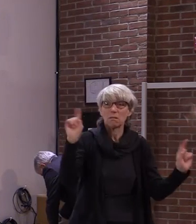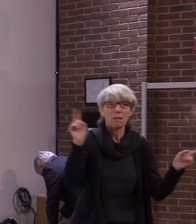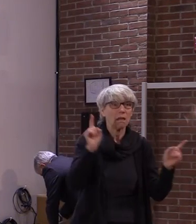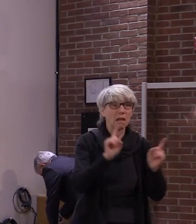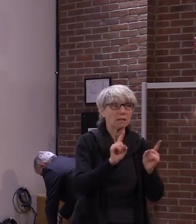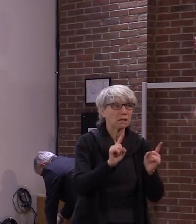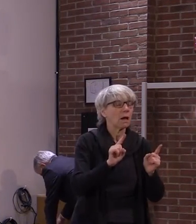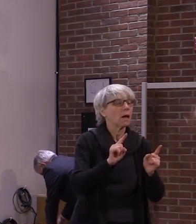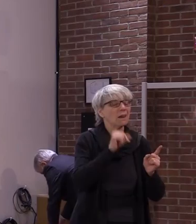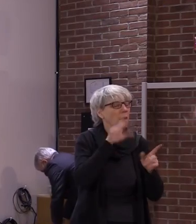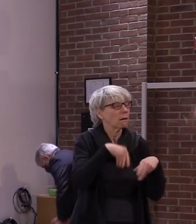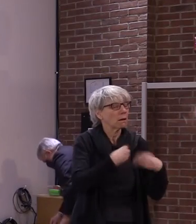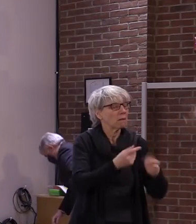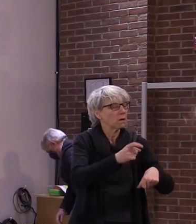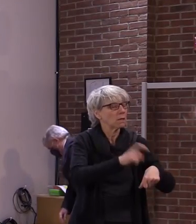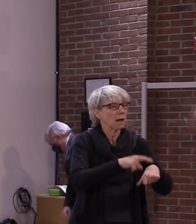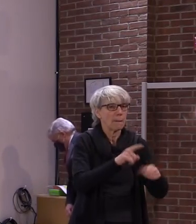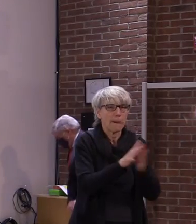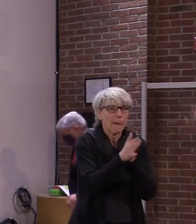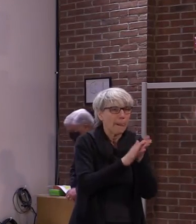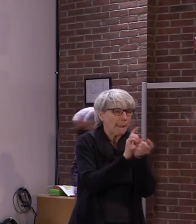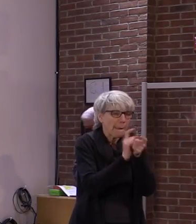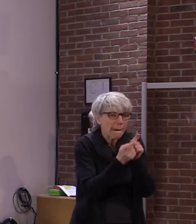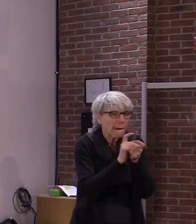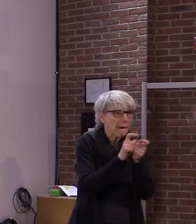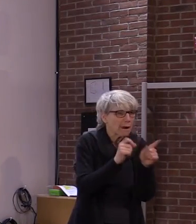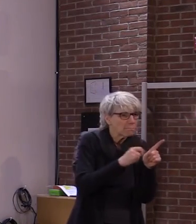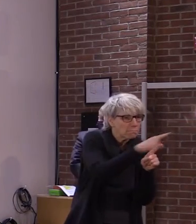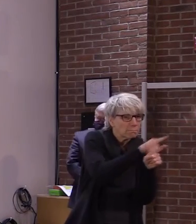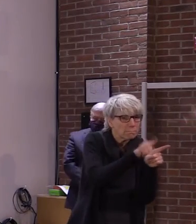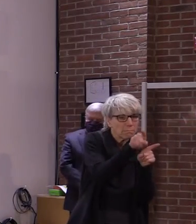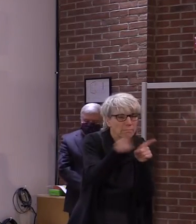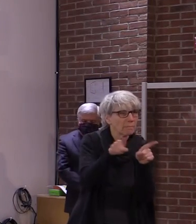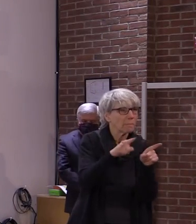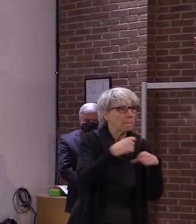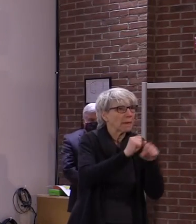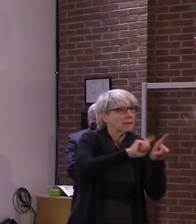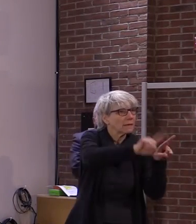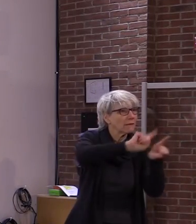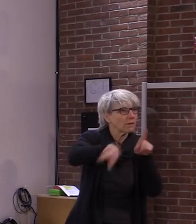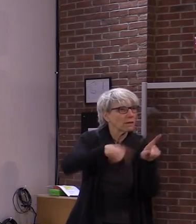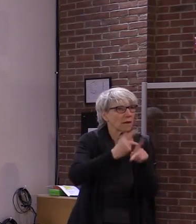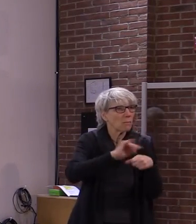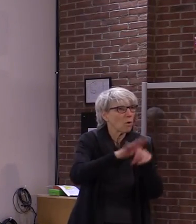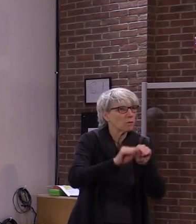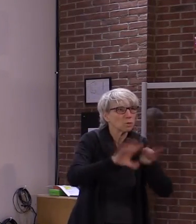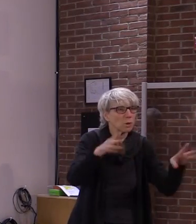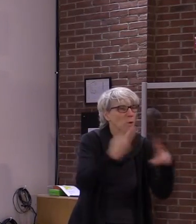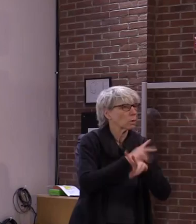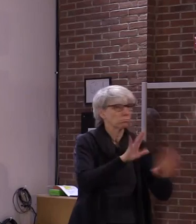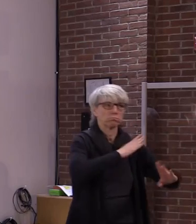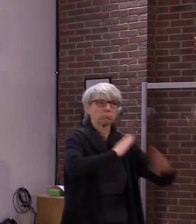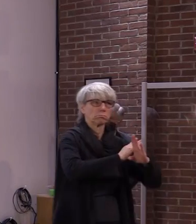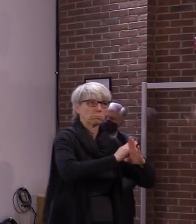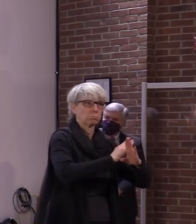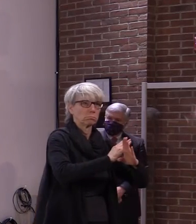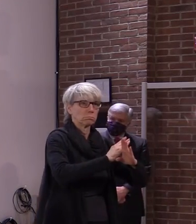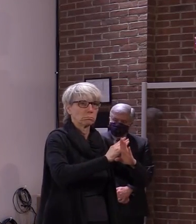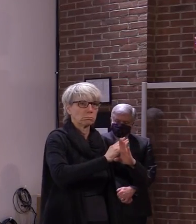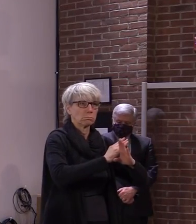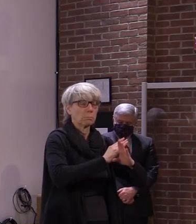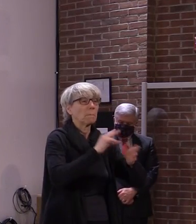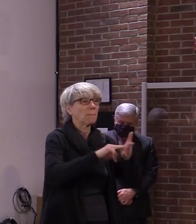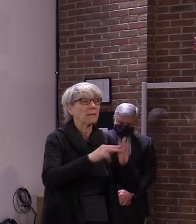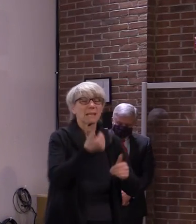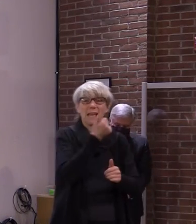to mutate into new strains. As I've said before, every vaccinated person benefits all of